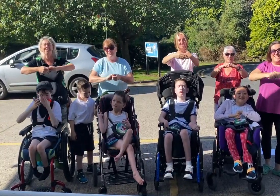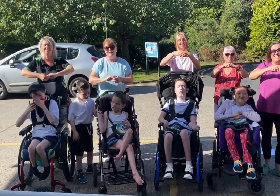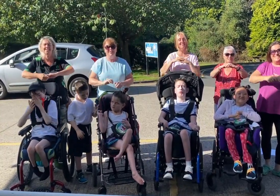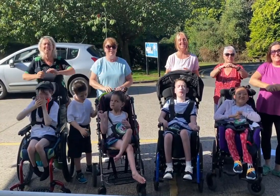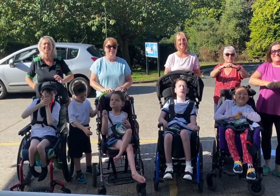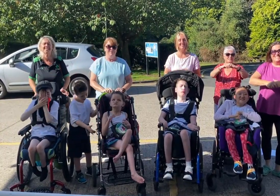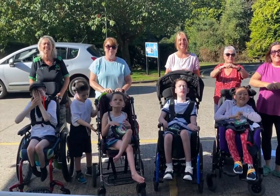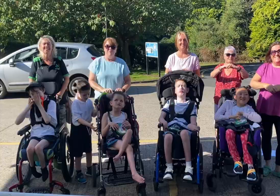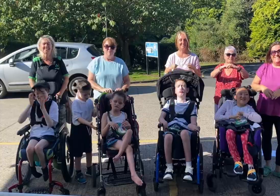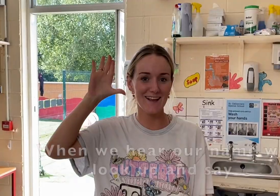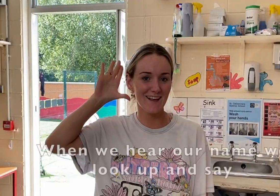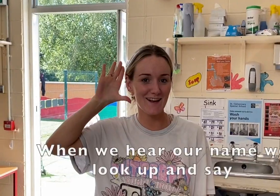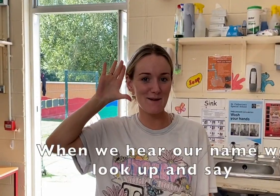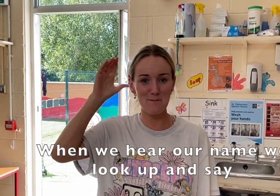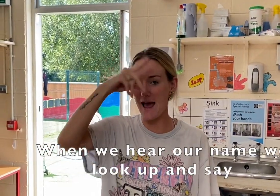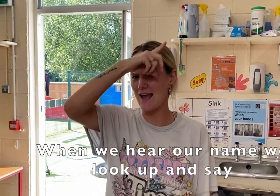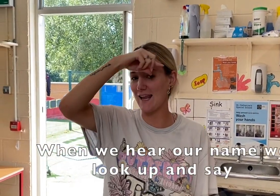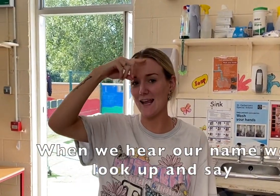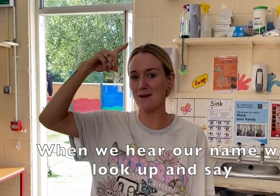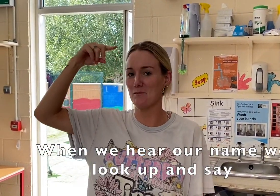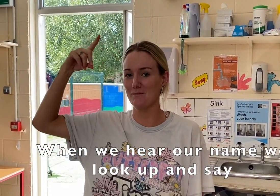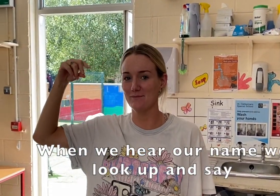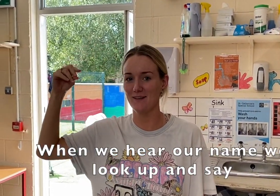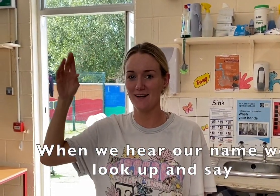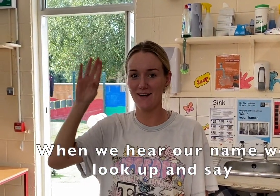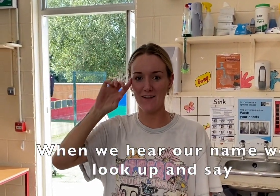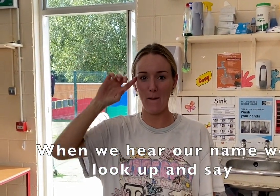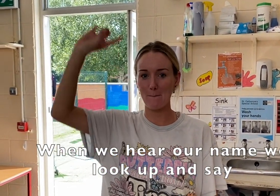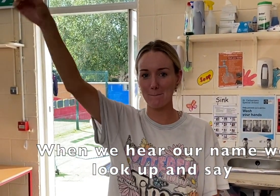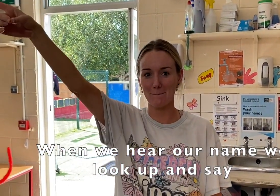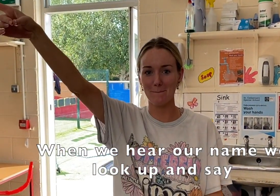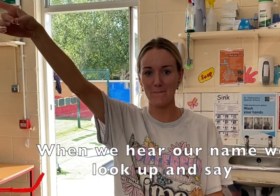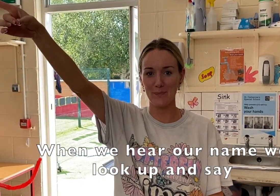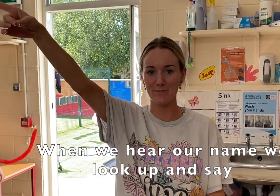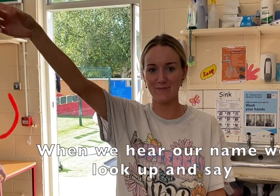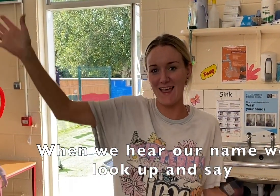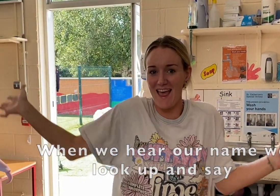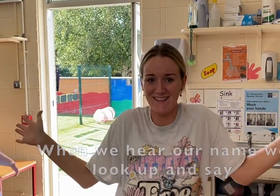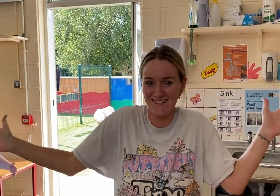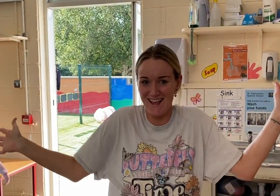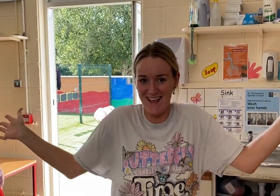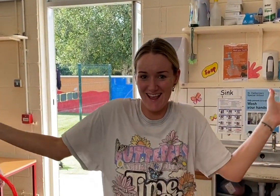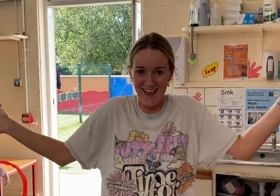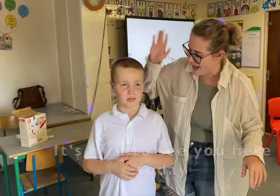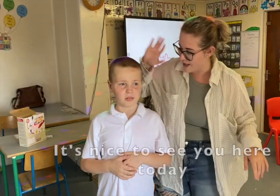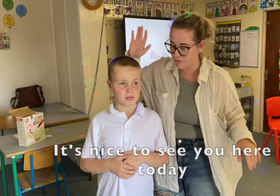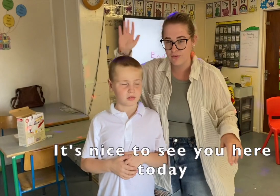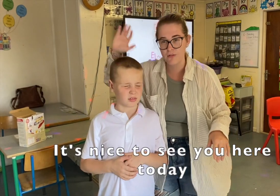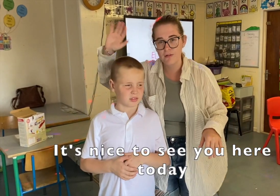friends. When we hear our names, we look up and say, it's nice to see